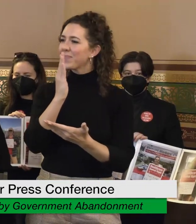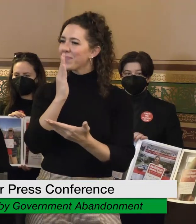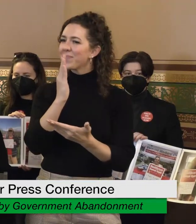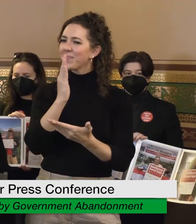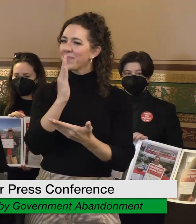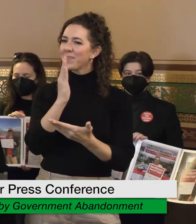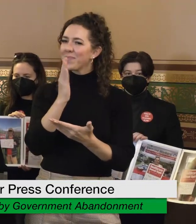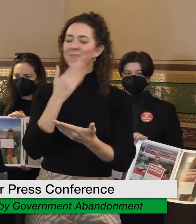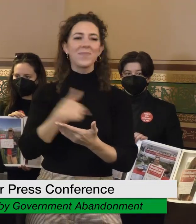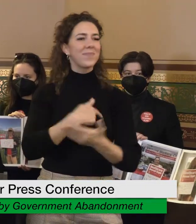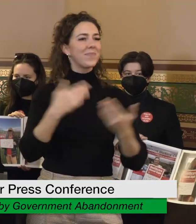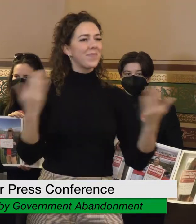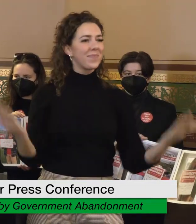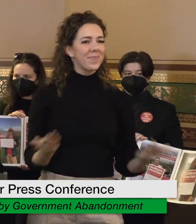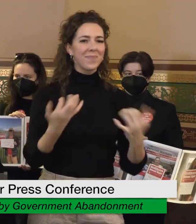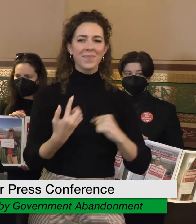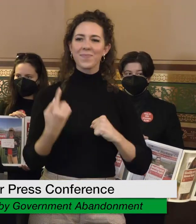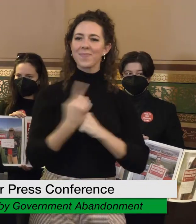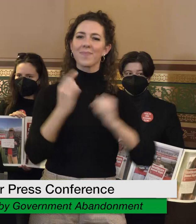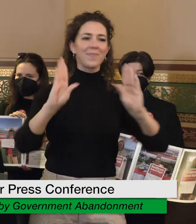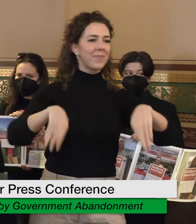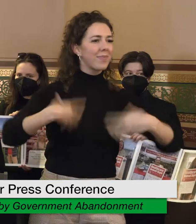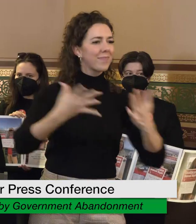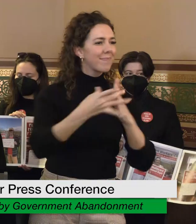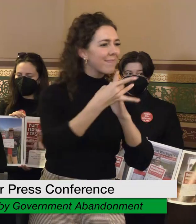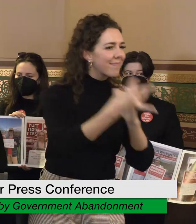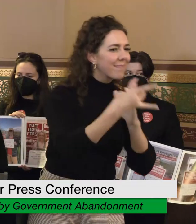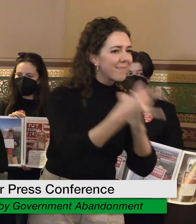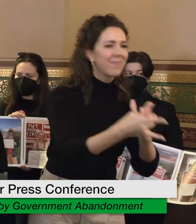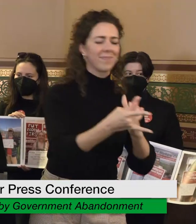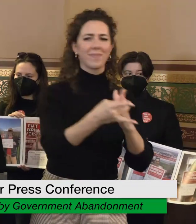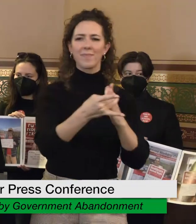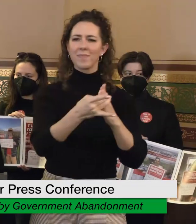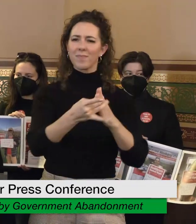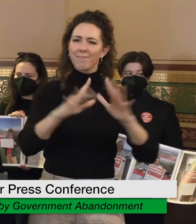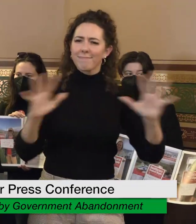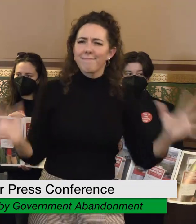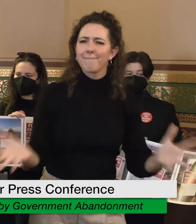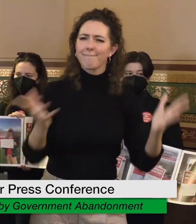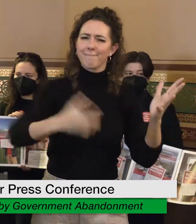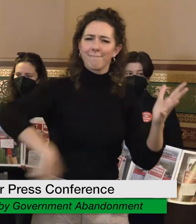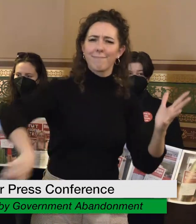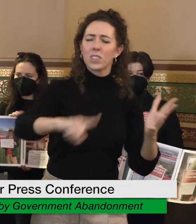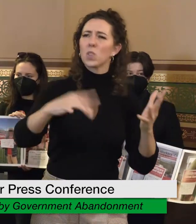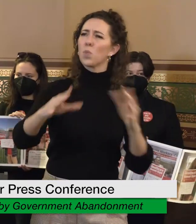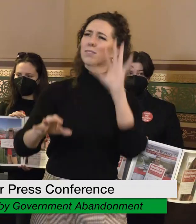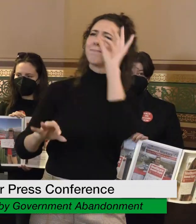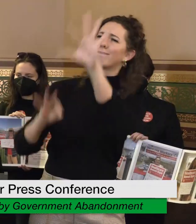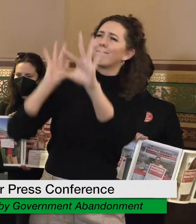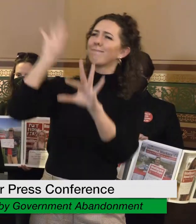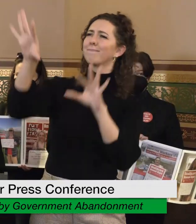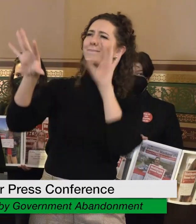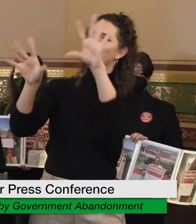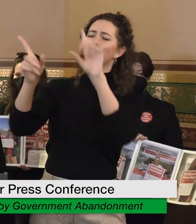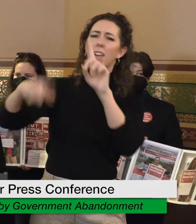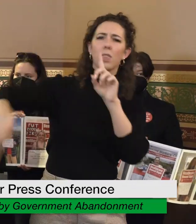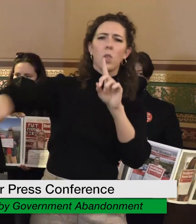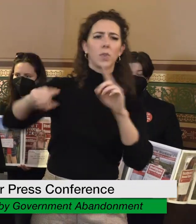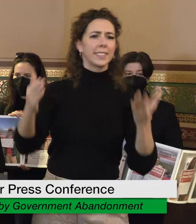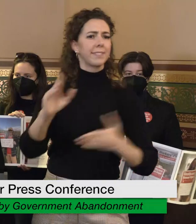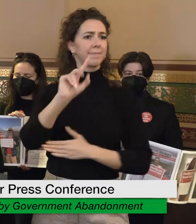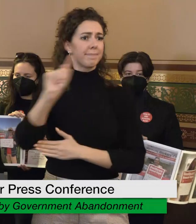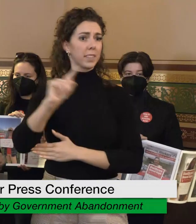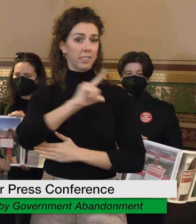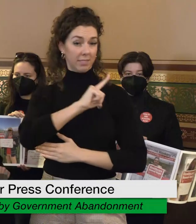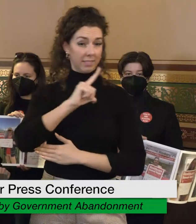We are here today to offer leadership and moral guidance to Vermont's policymakers and to ensure that the decisions